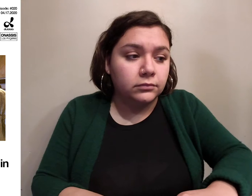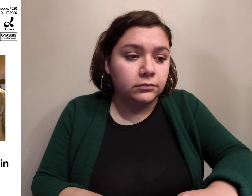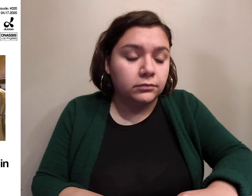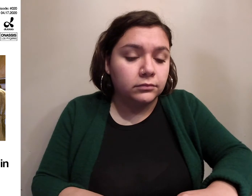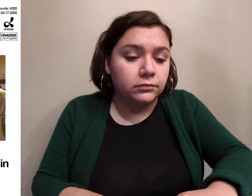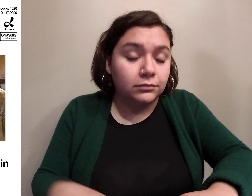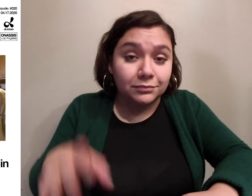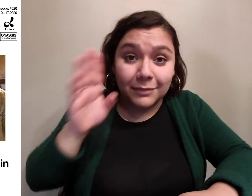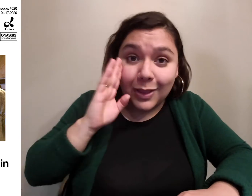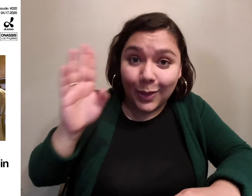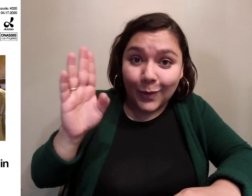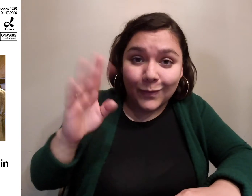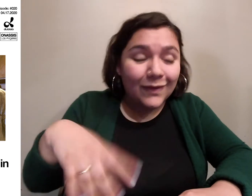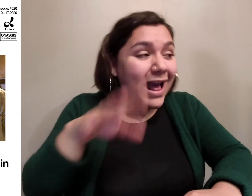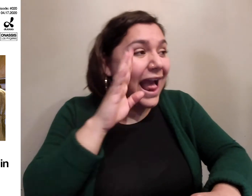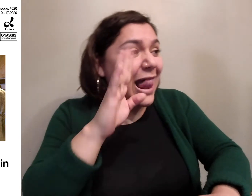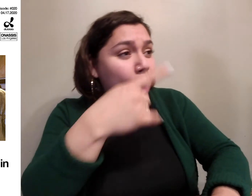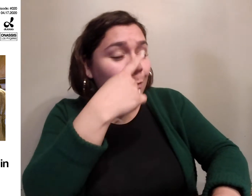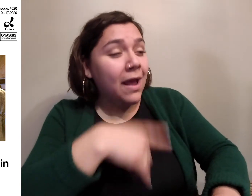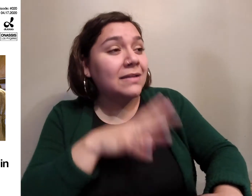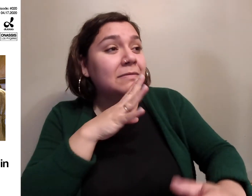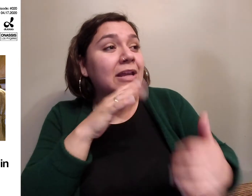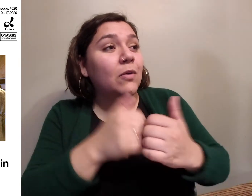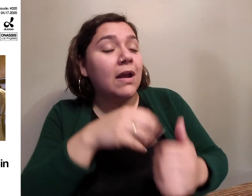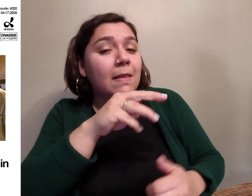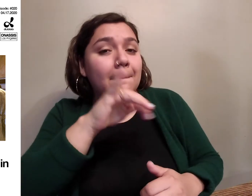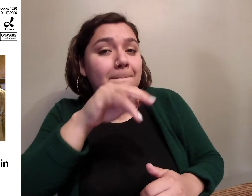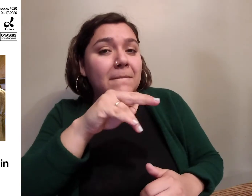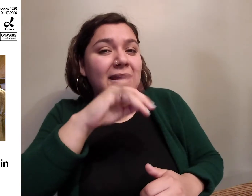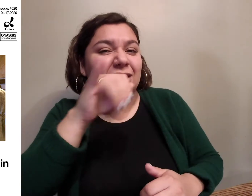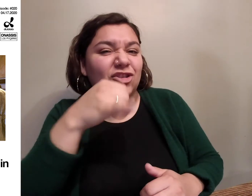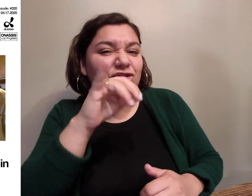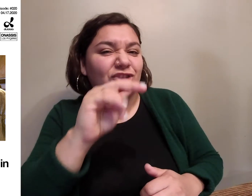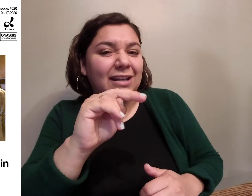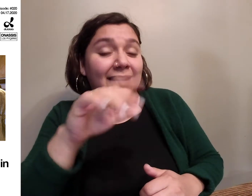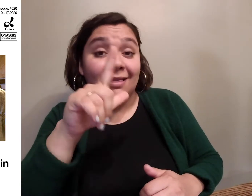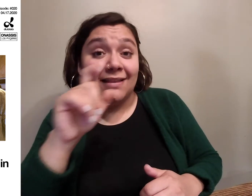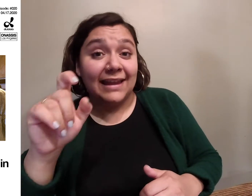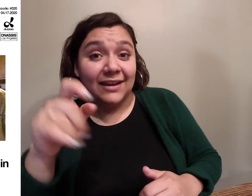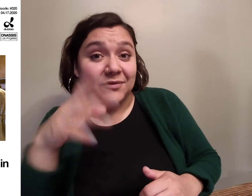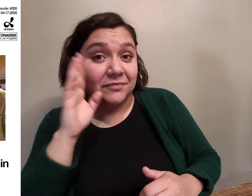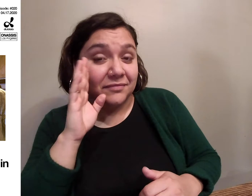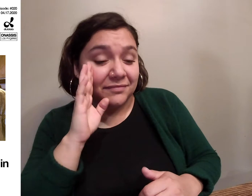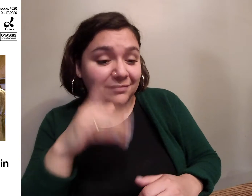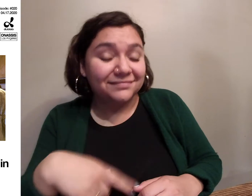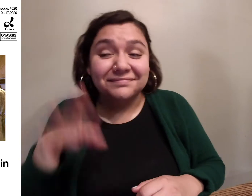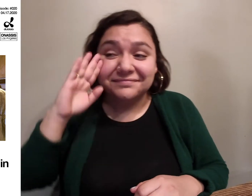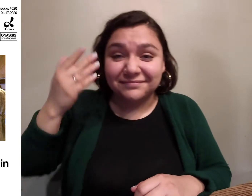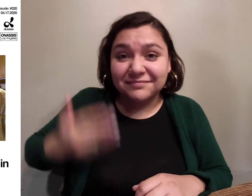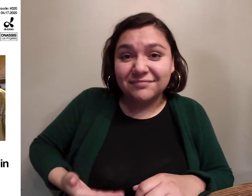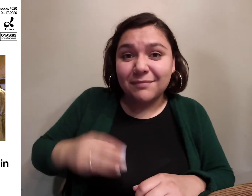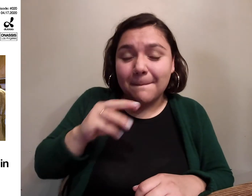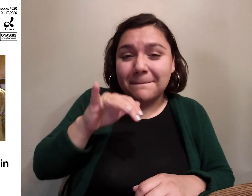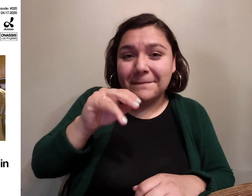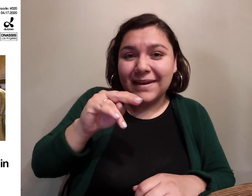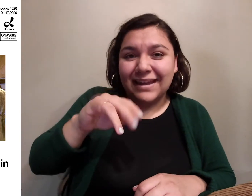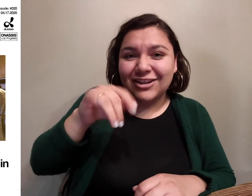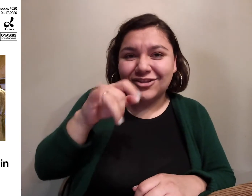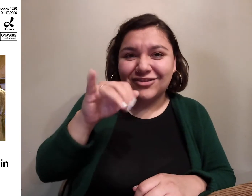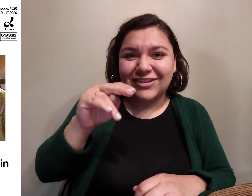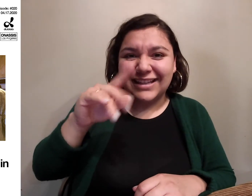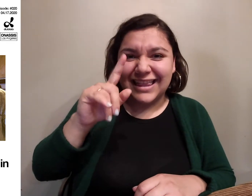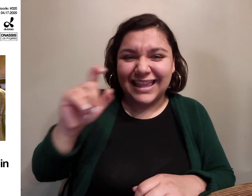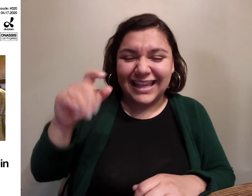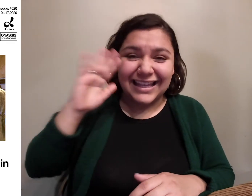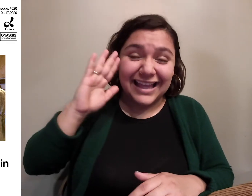Hello, could I please speak with Min Jin Lee? This is she. How are you, Paul? Min Jin,